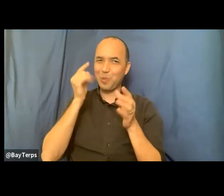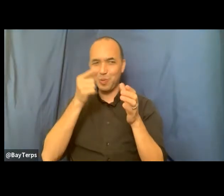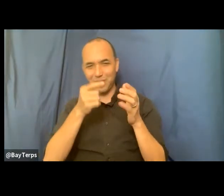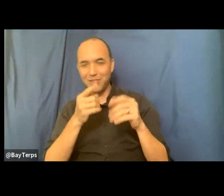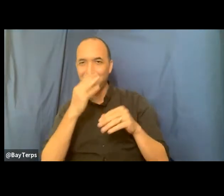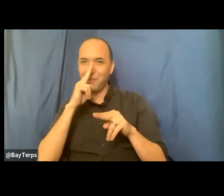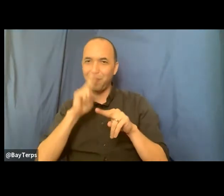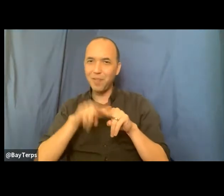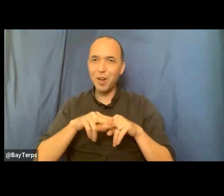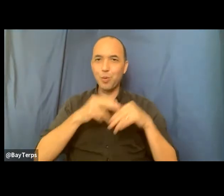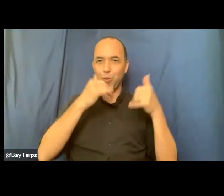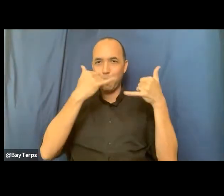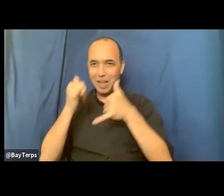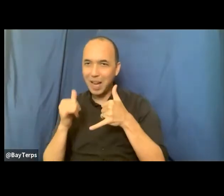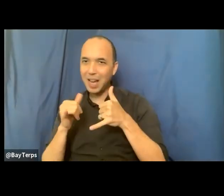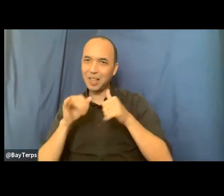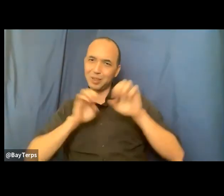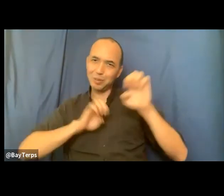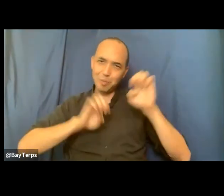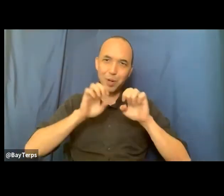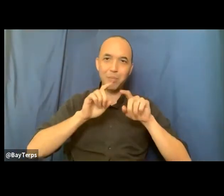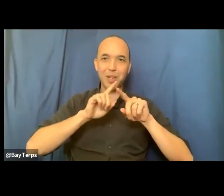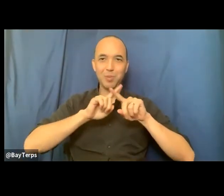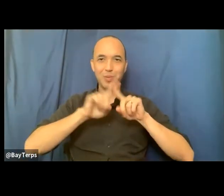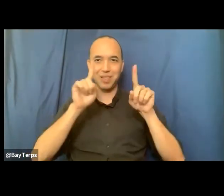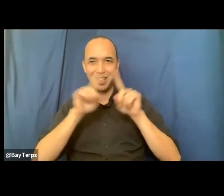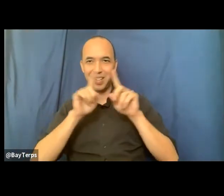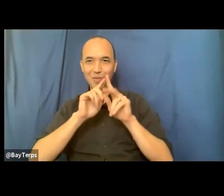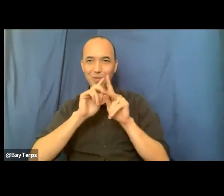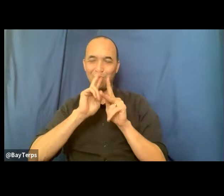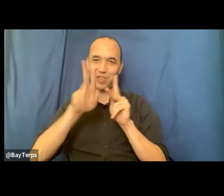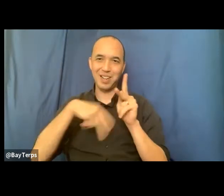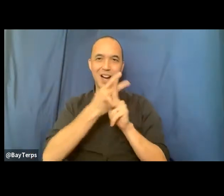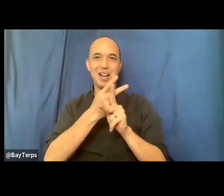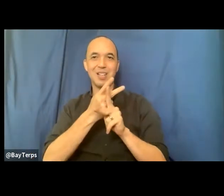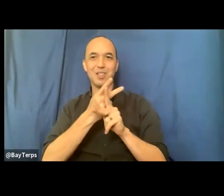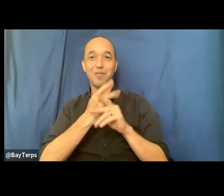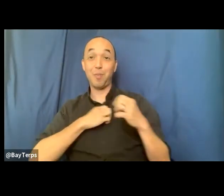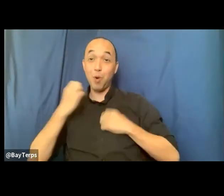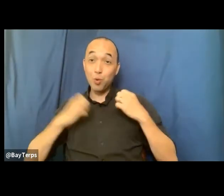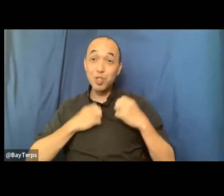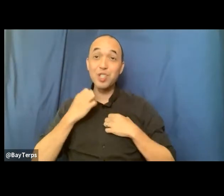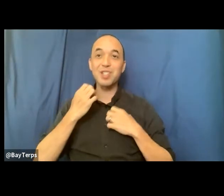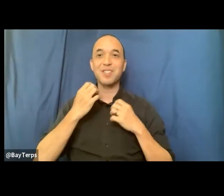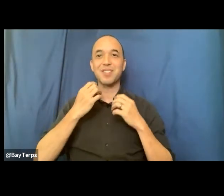different types of faces, different emotions. You know, that pops out really quick like that.